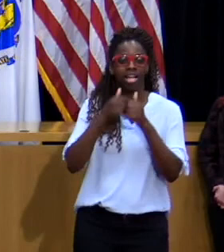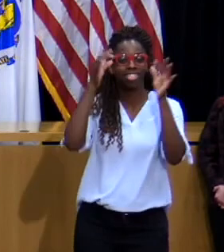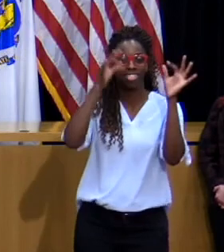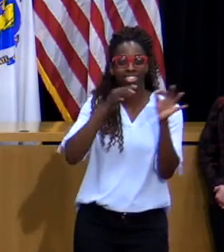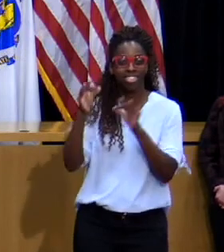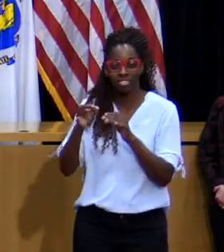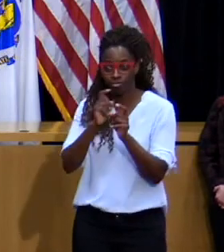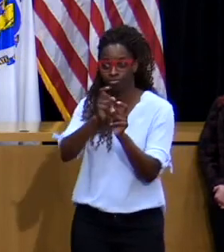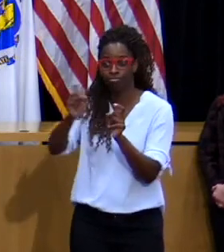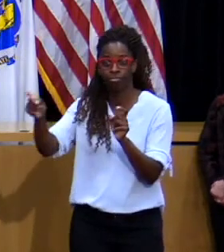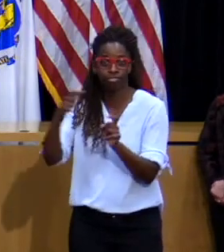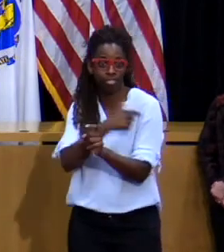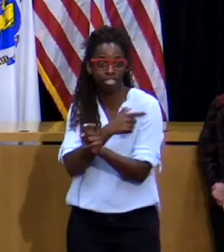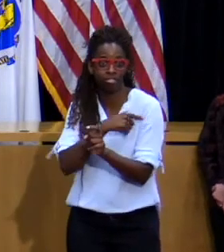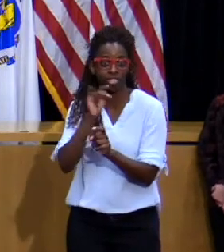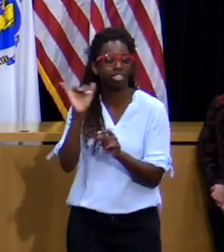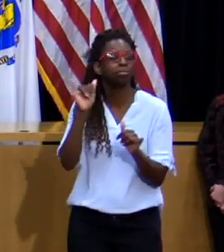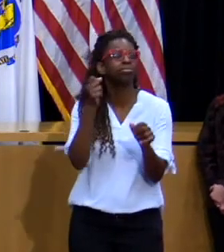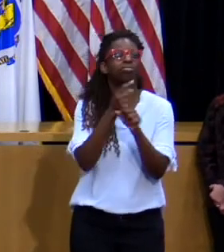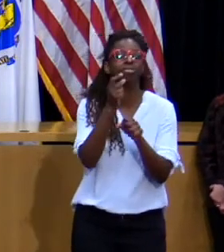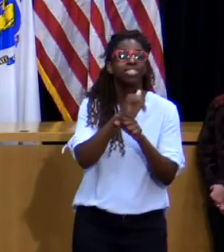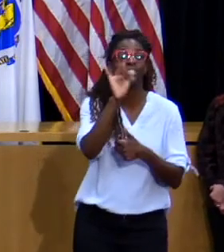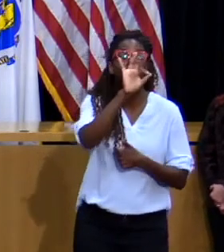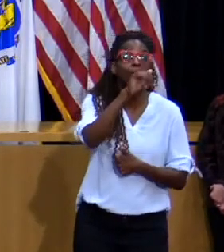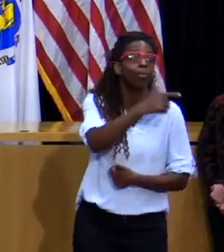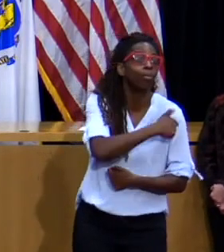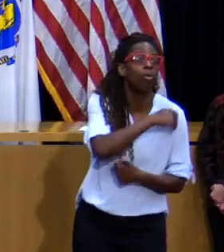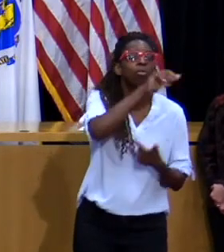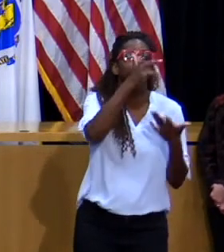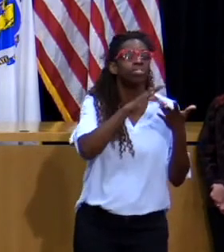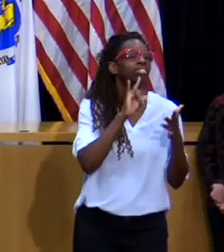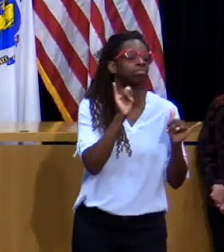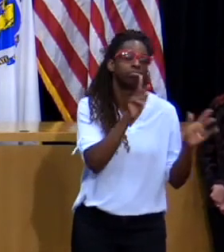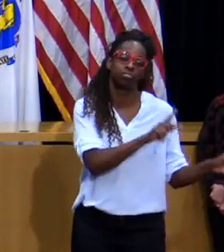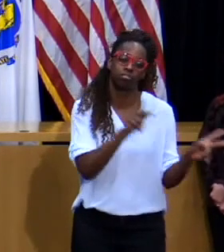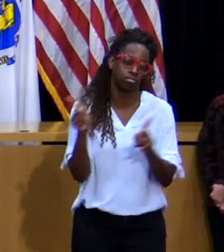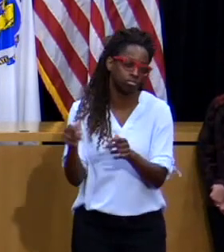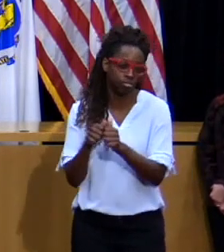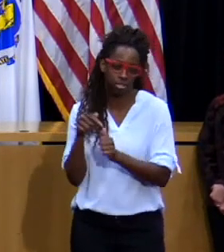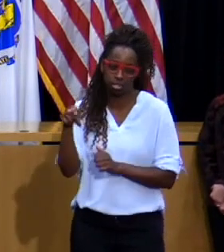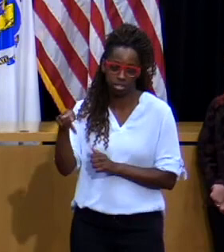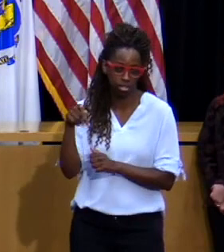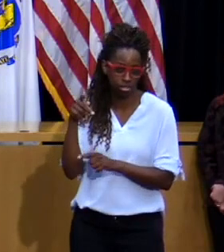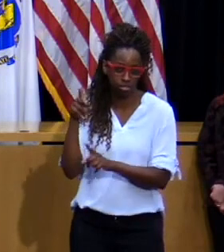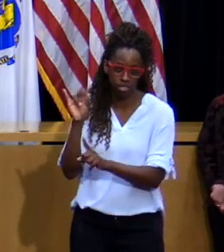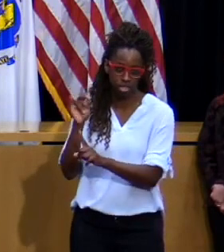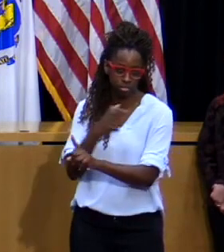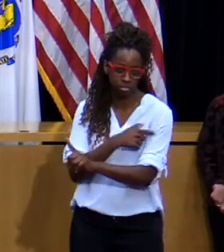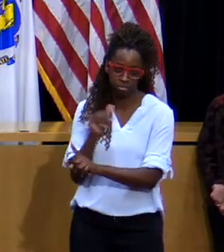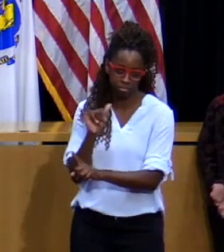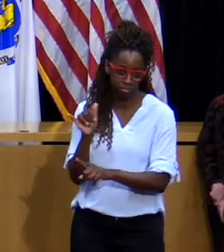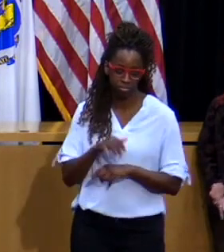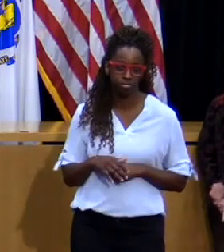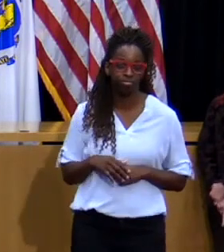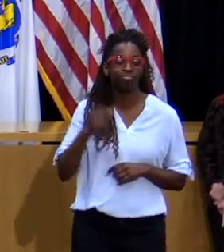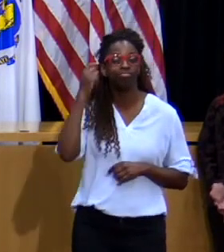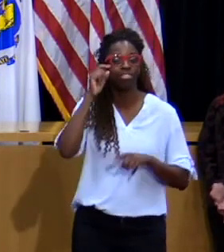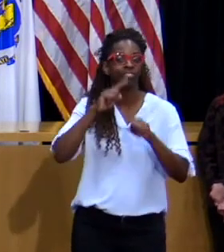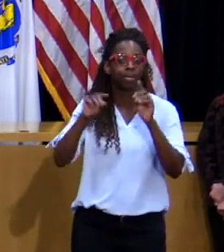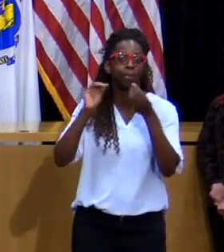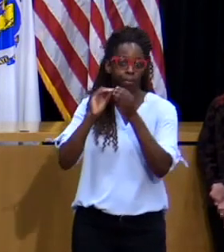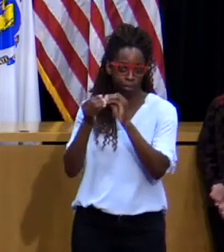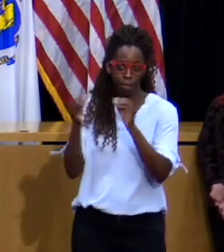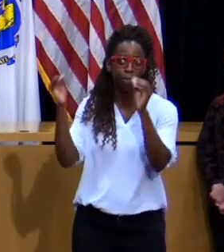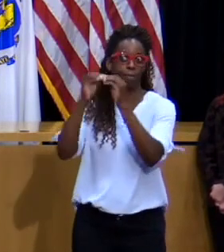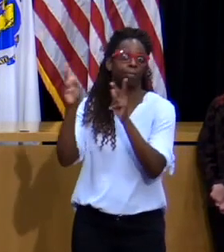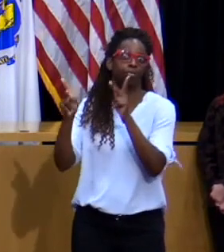in Massachusetts, with two differences. One is it's a much bigger number in the grand scheme of things than we typically do. It's a double